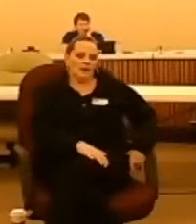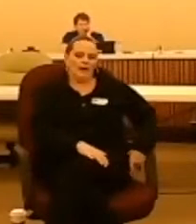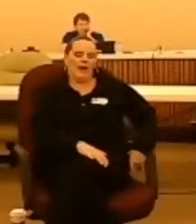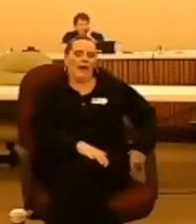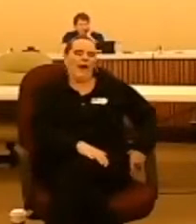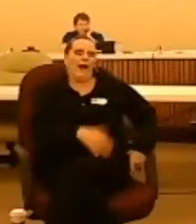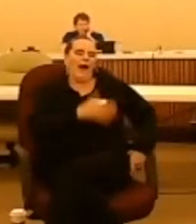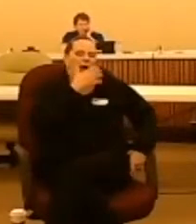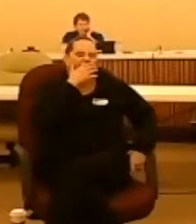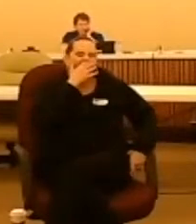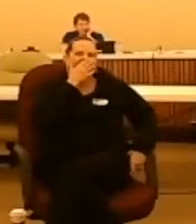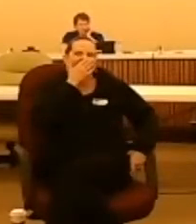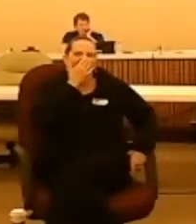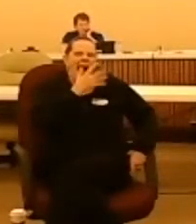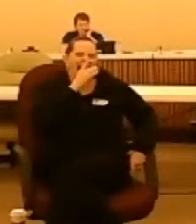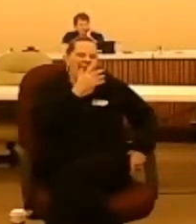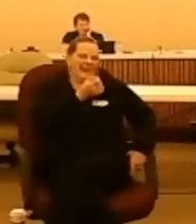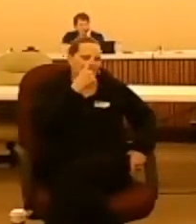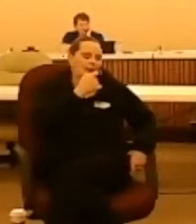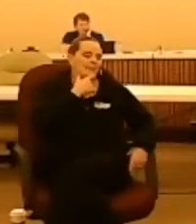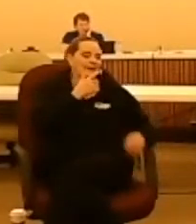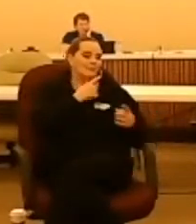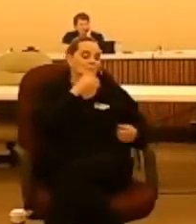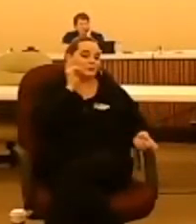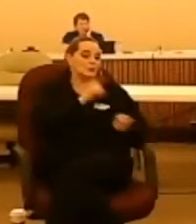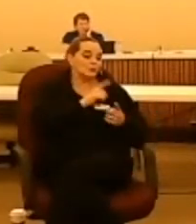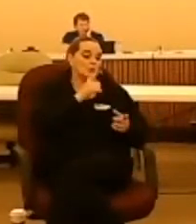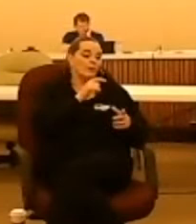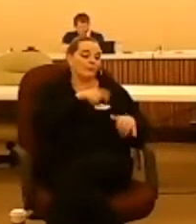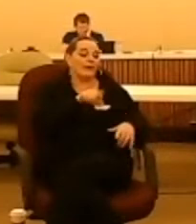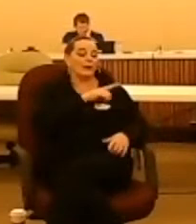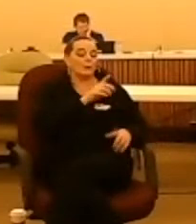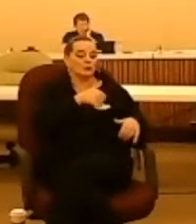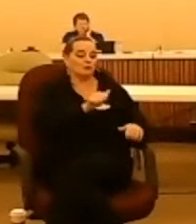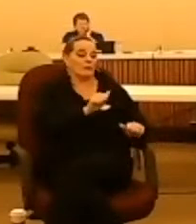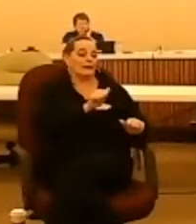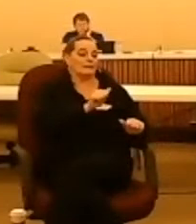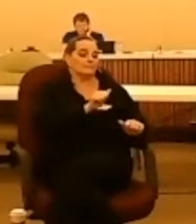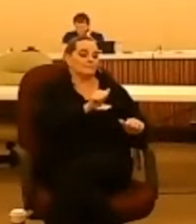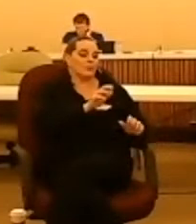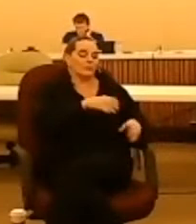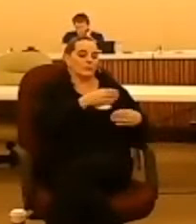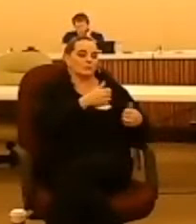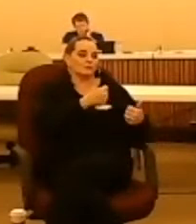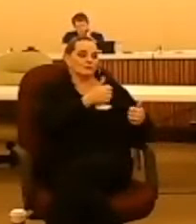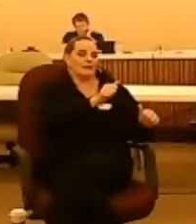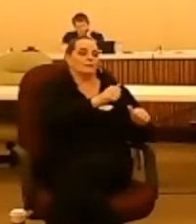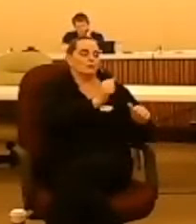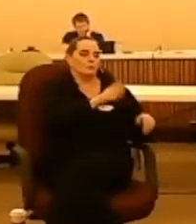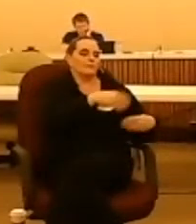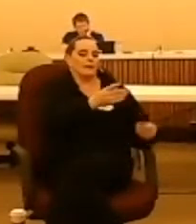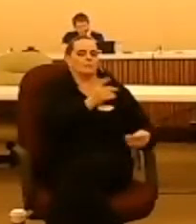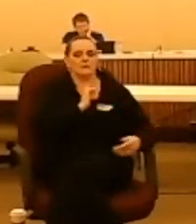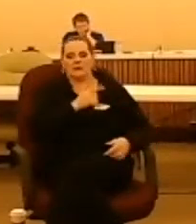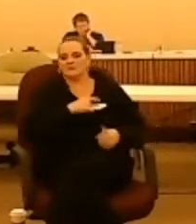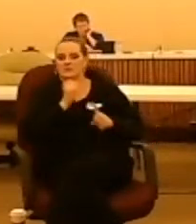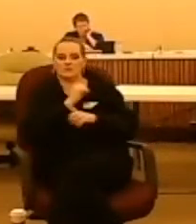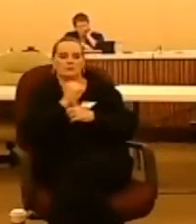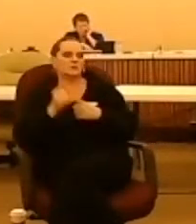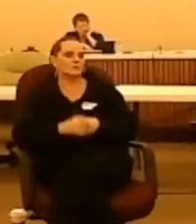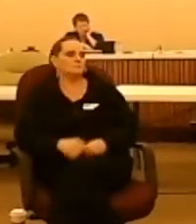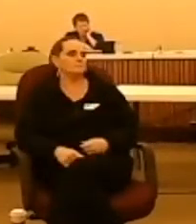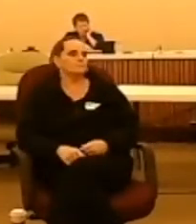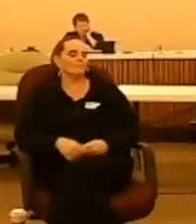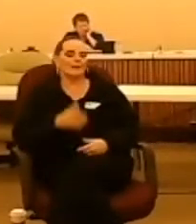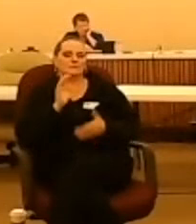was to further reduce what they were trying to provide for impacts and mitigation. But in our case, it would be a